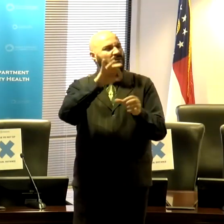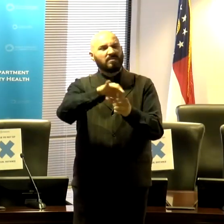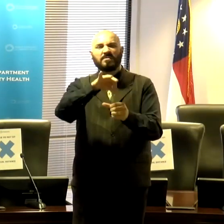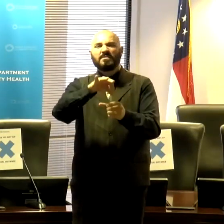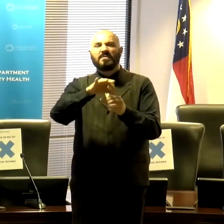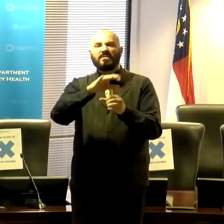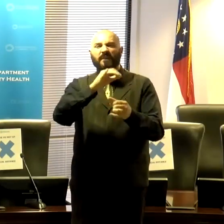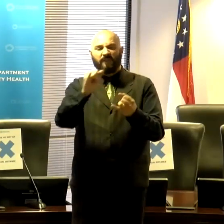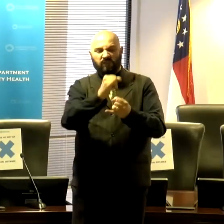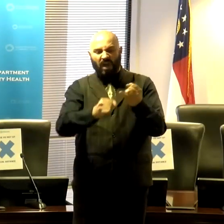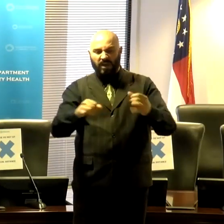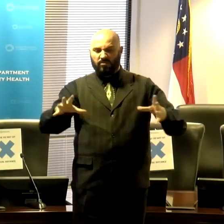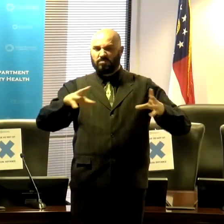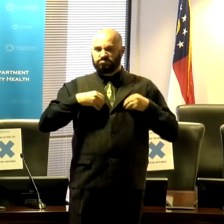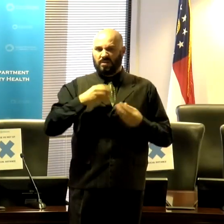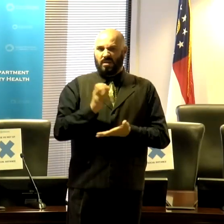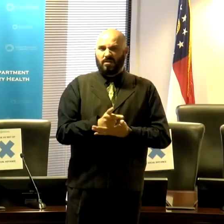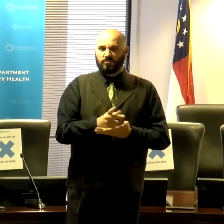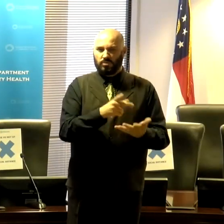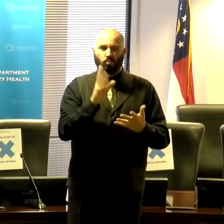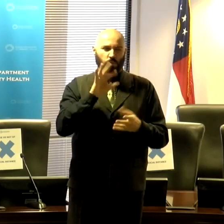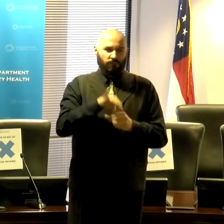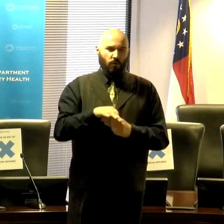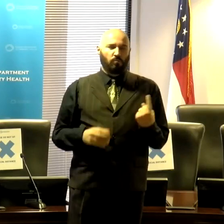be asked to vote on.